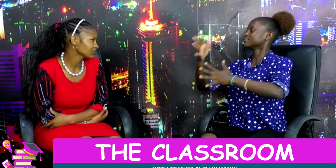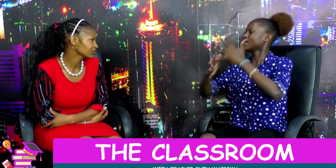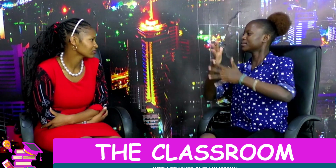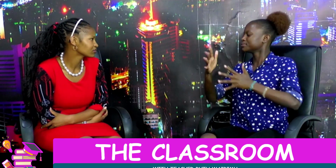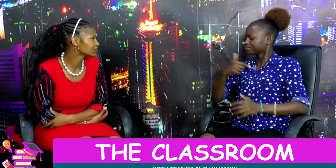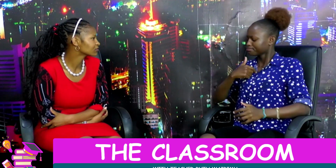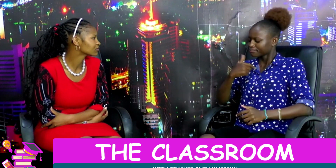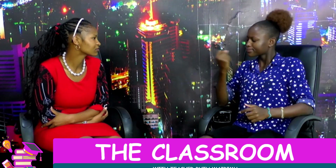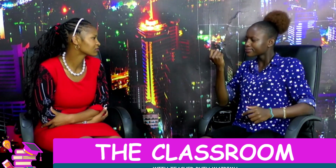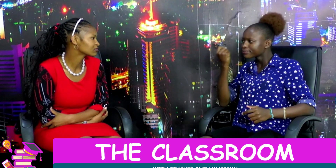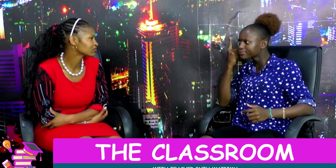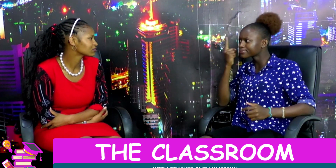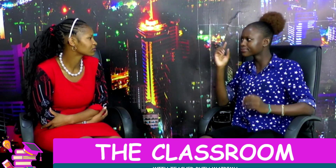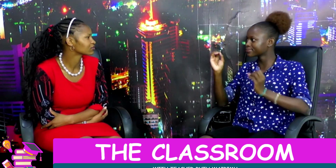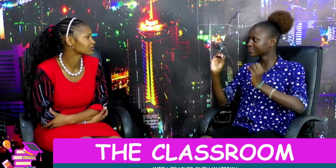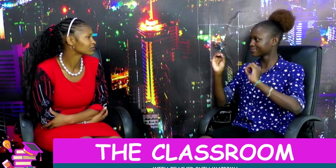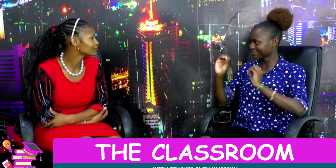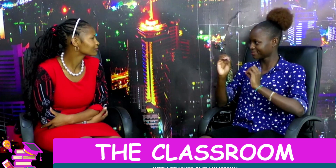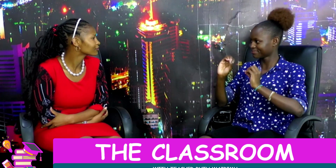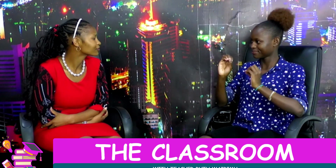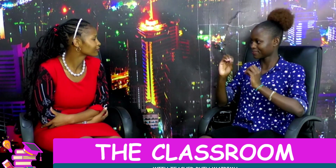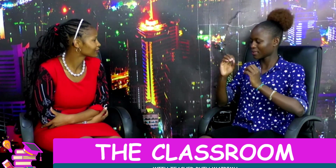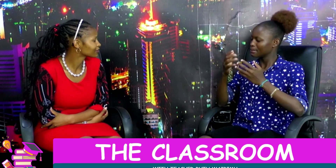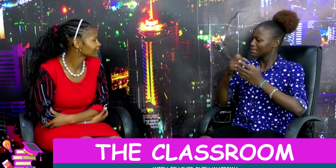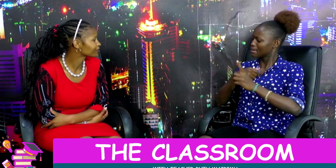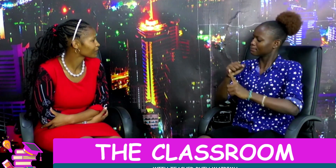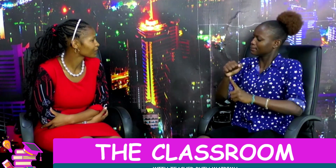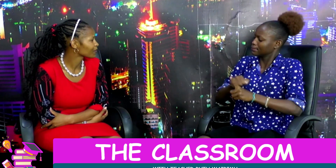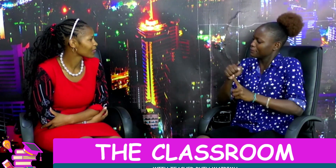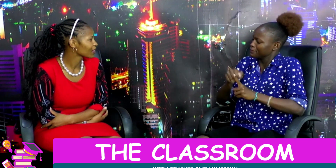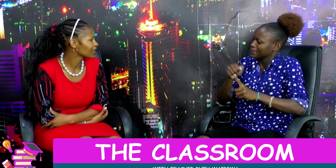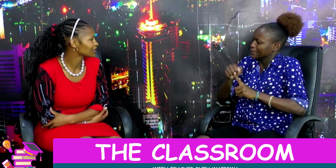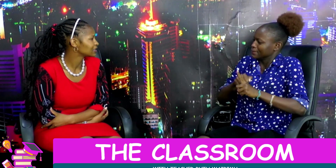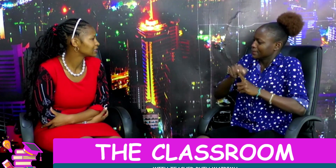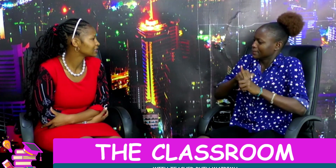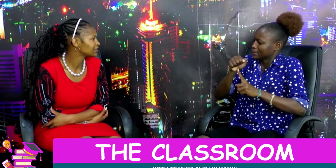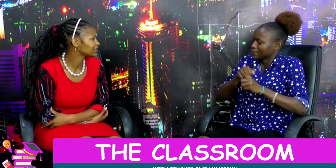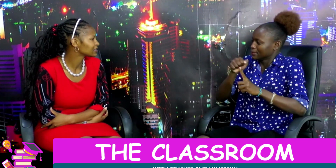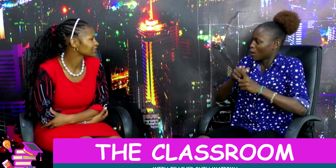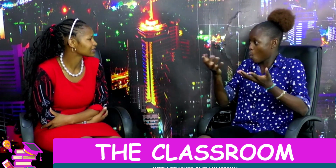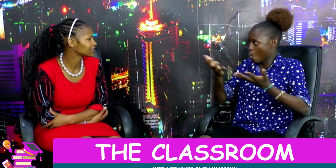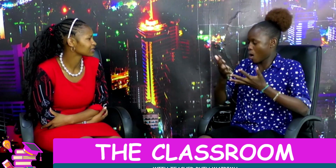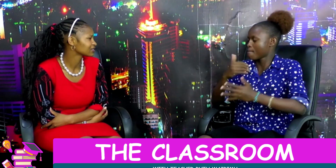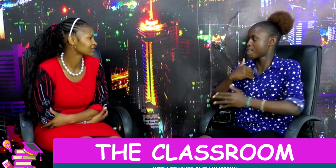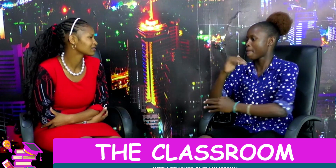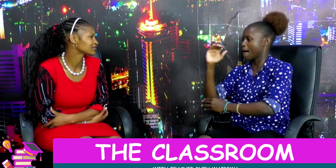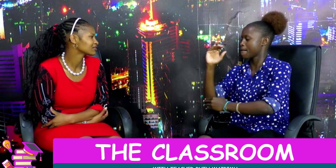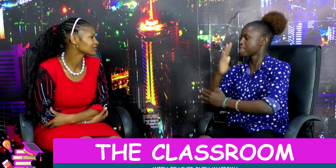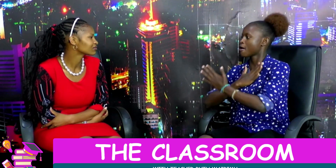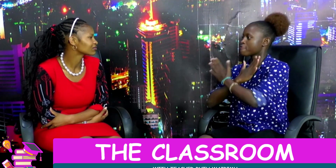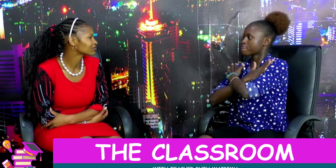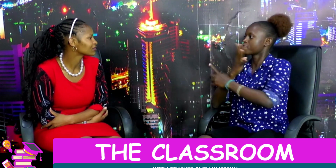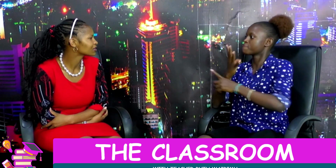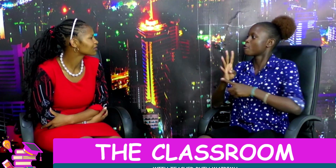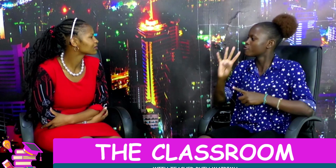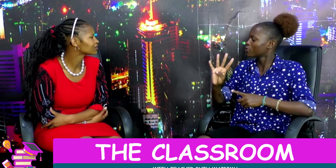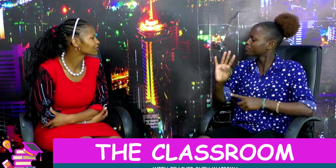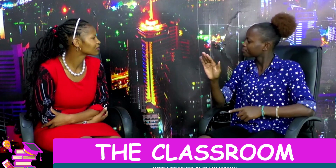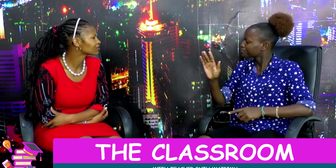could, some could speak, teach while speaking and signing, but most normally, just